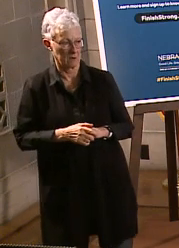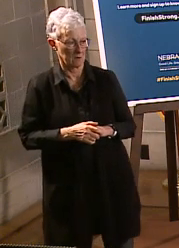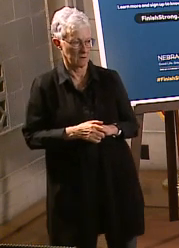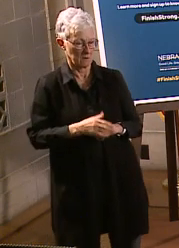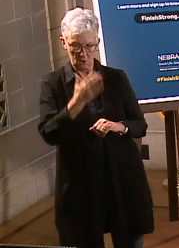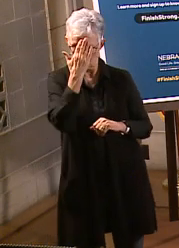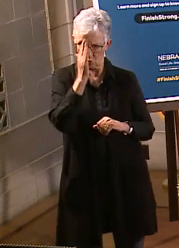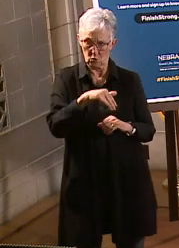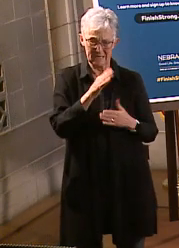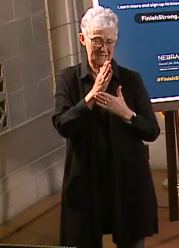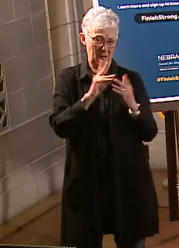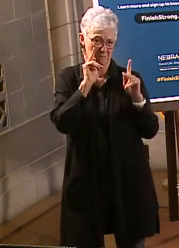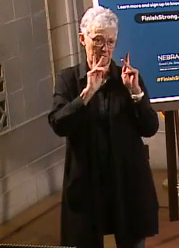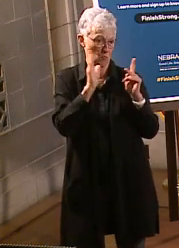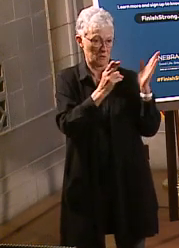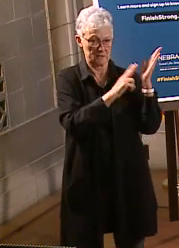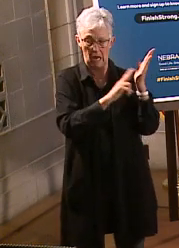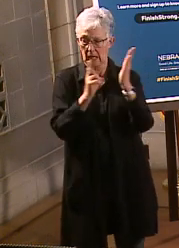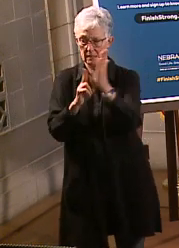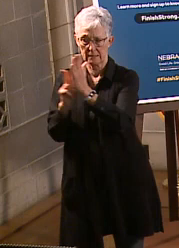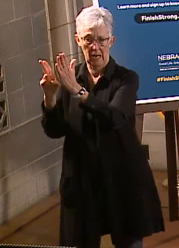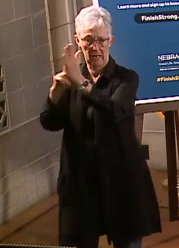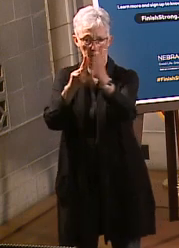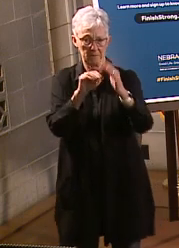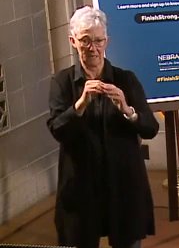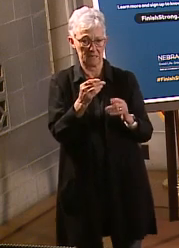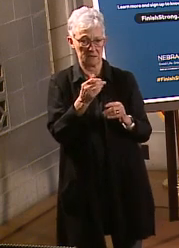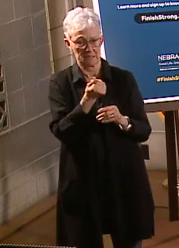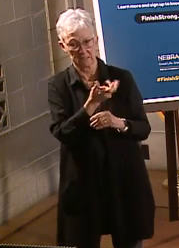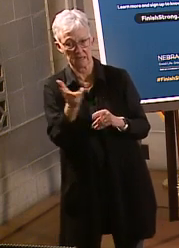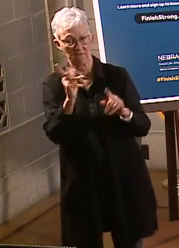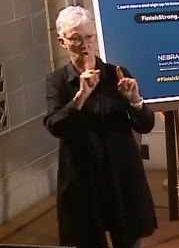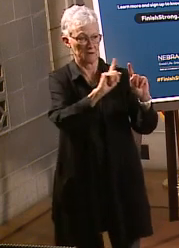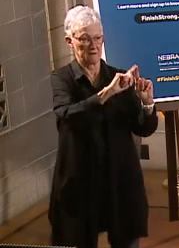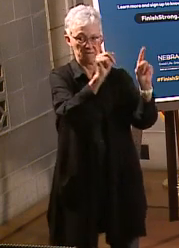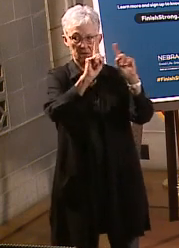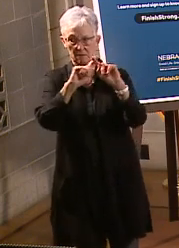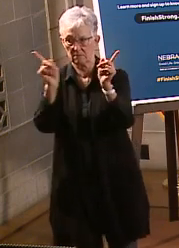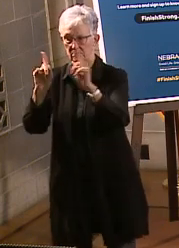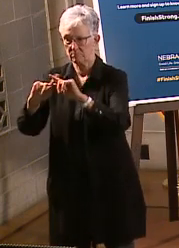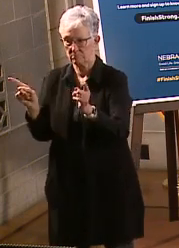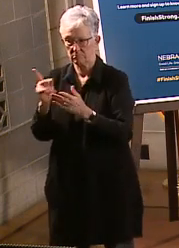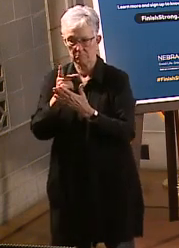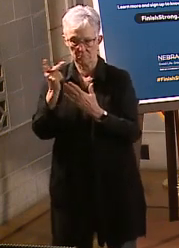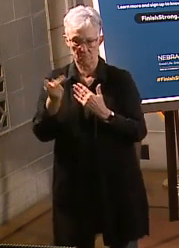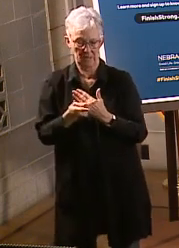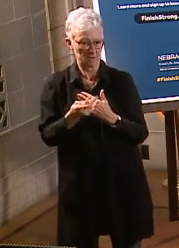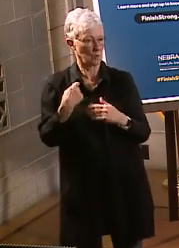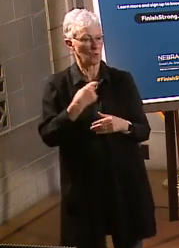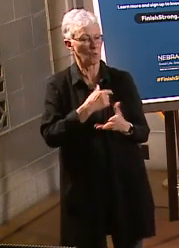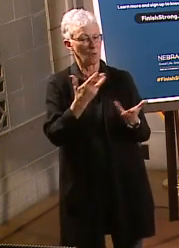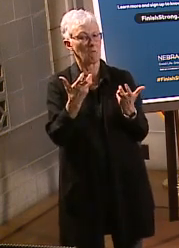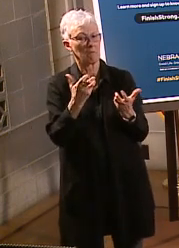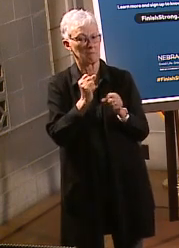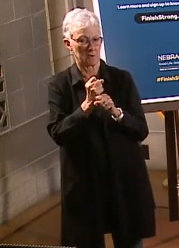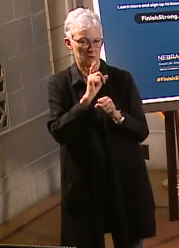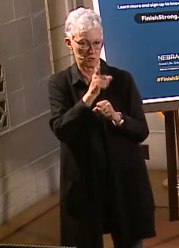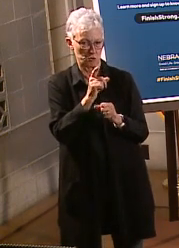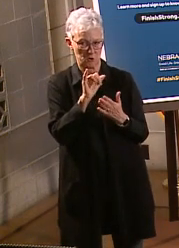people will sign up in multiple different locations. So they may sign up for their local pharmacy, they might sign up for their local health department, and we want to make sure